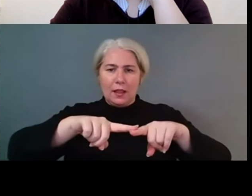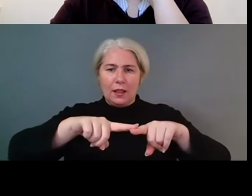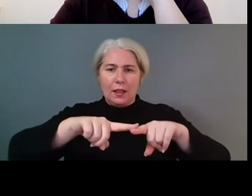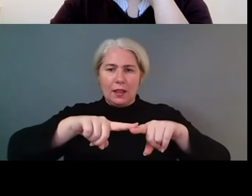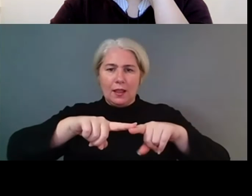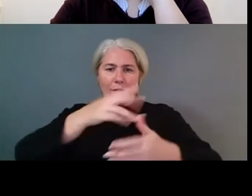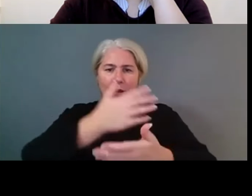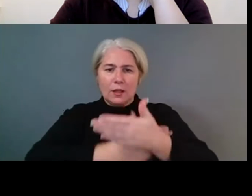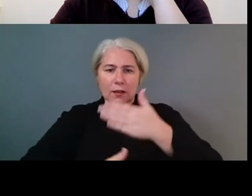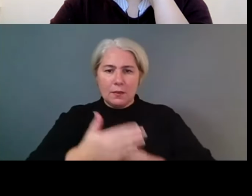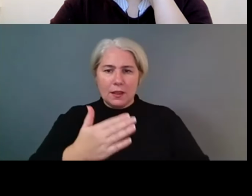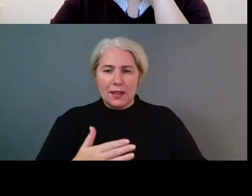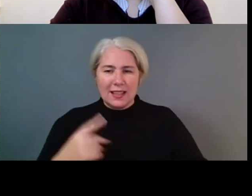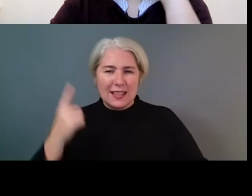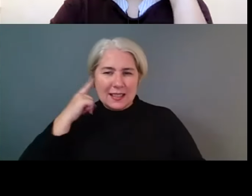thing?